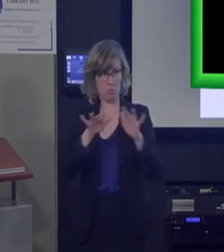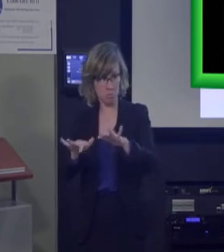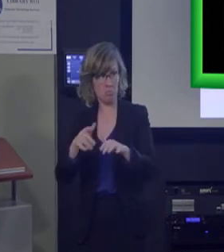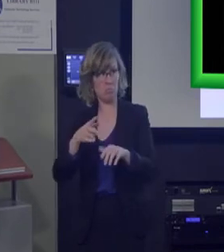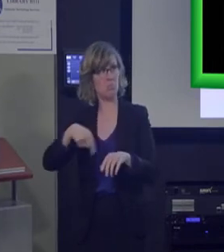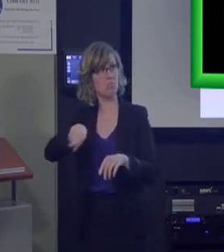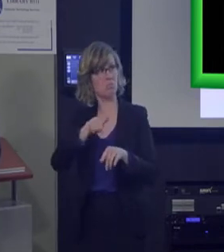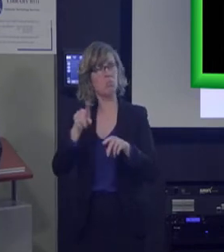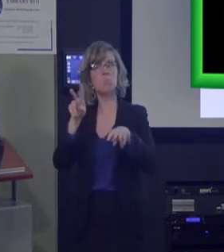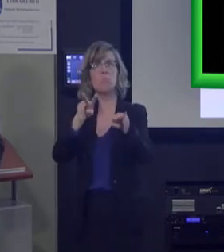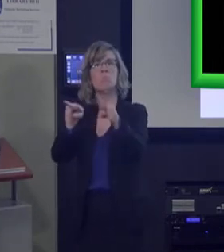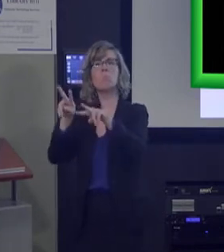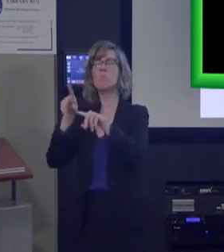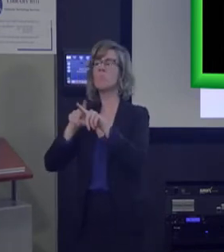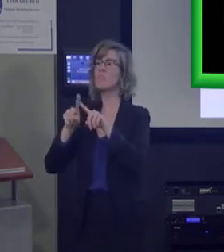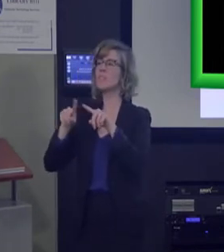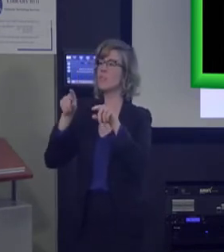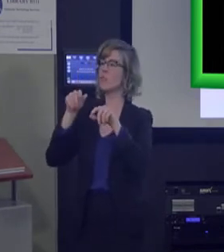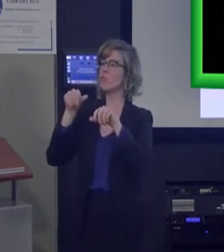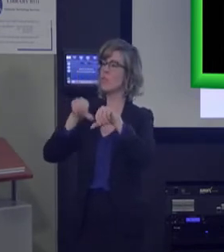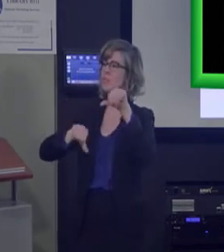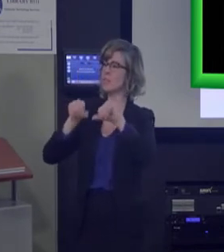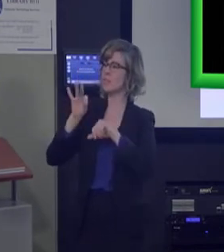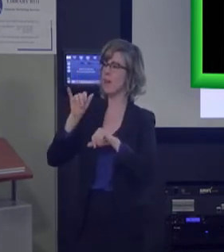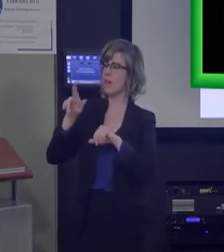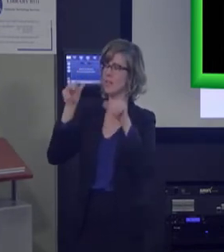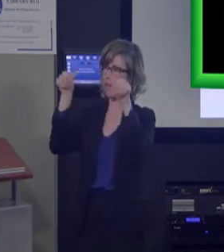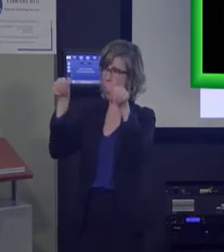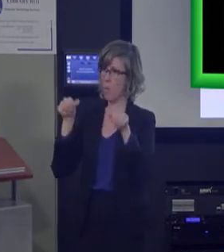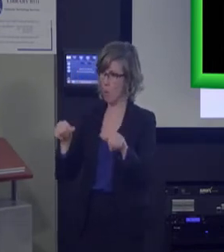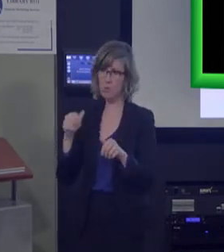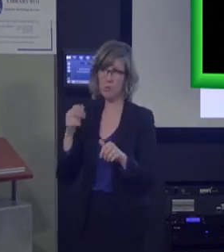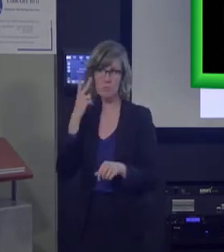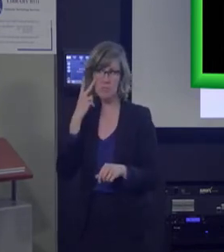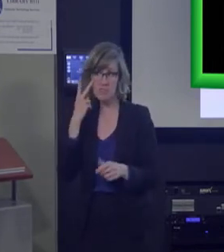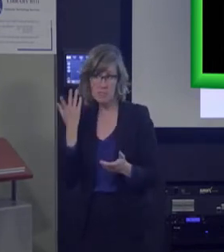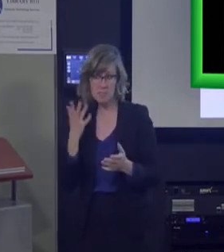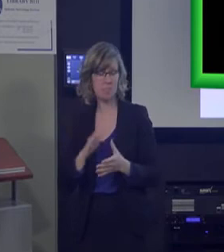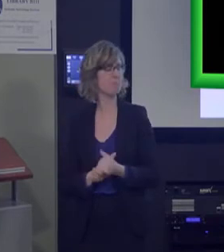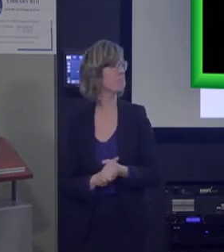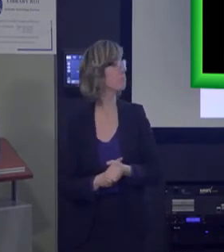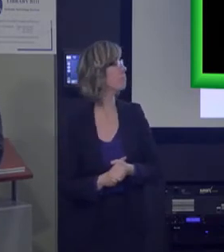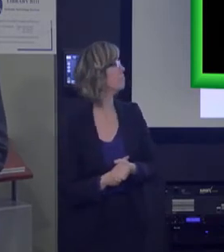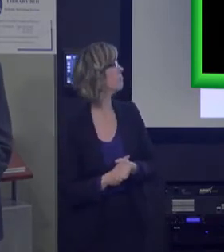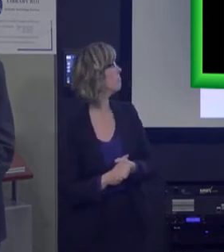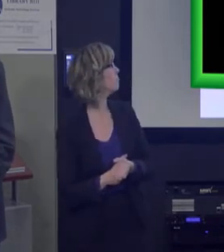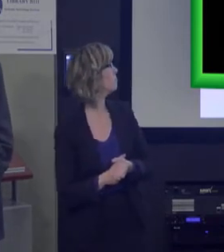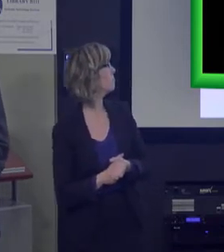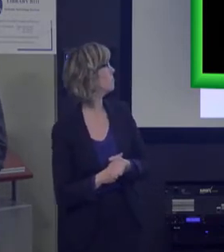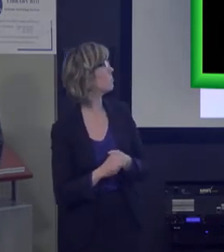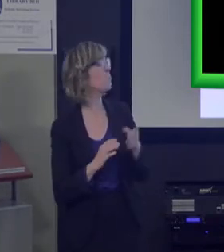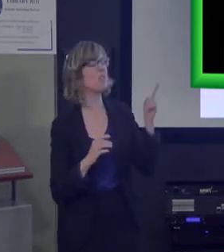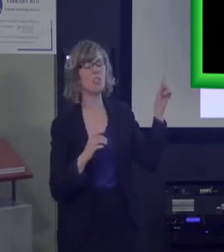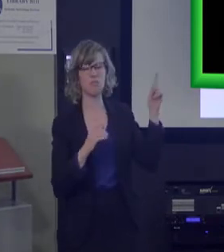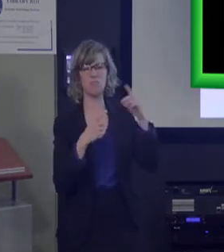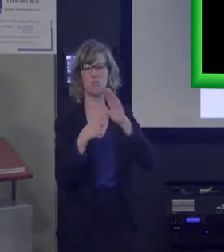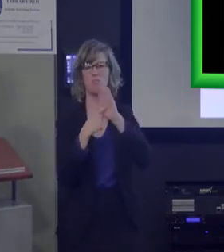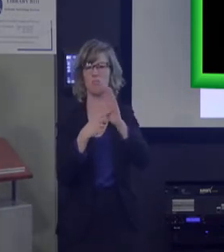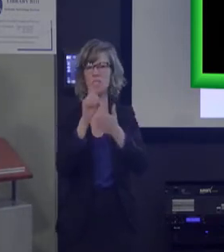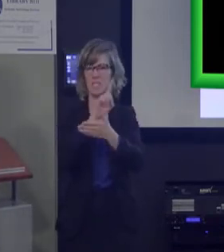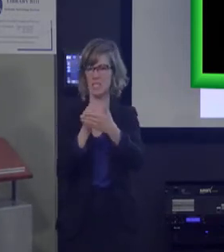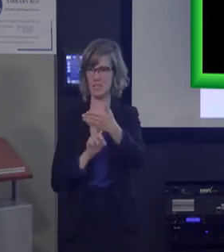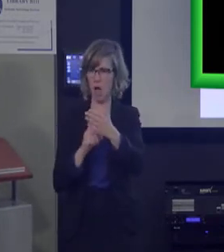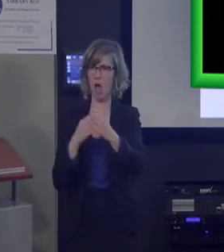fair posters, and we see how well they do on the science fair posters. So let's take a look at this. The design here is there's a